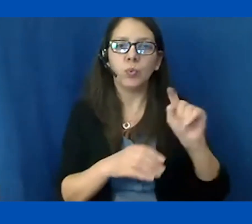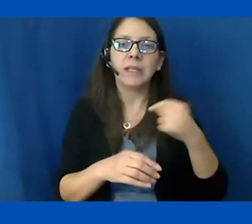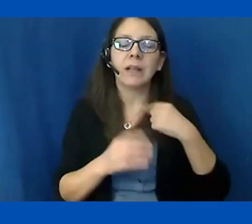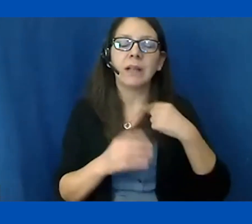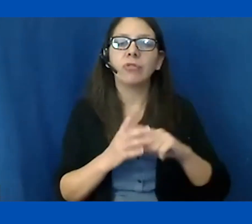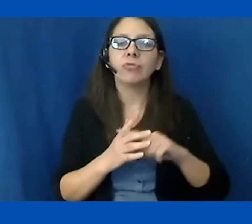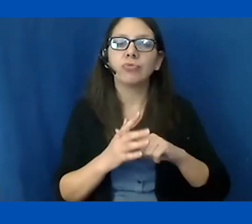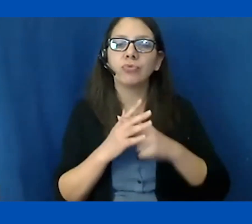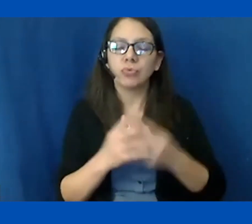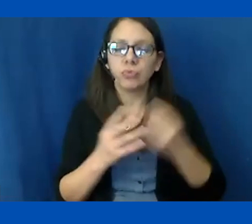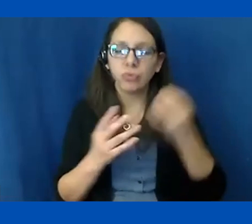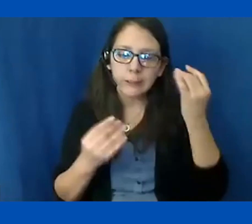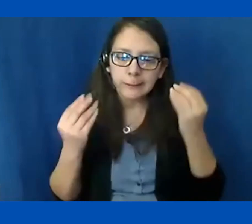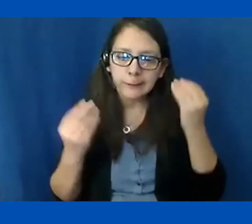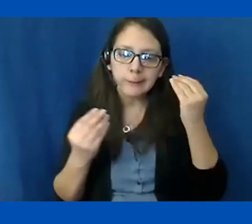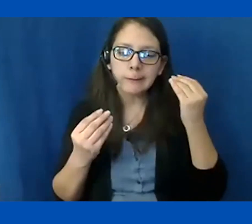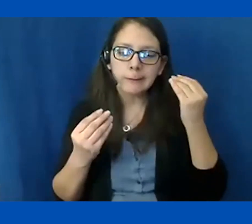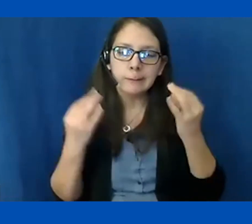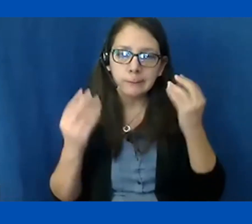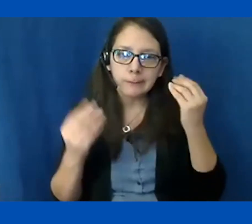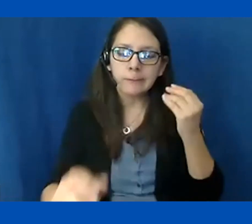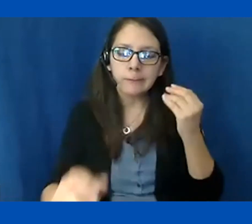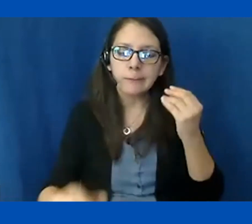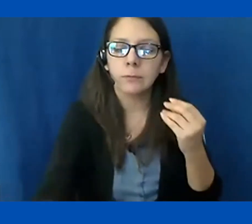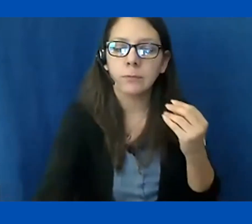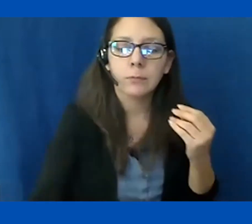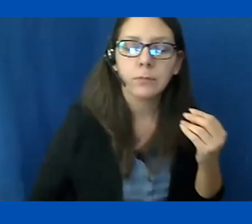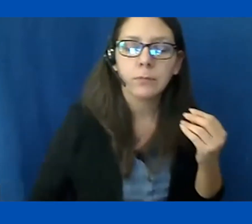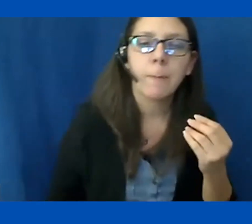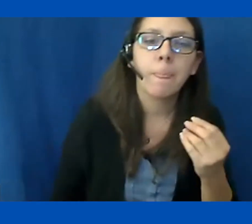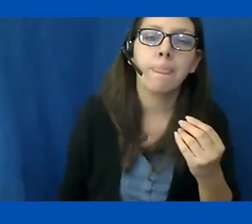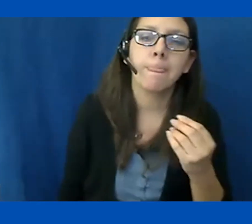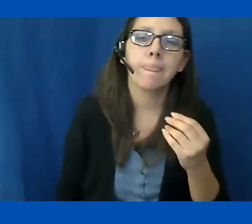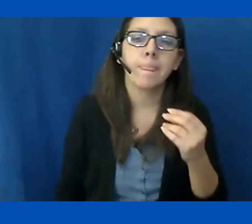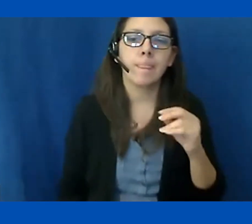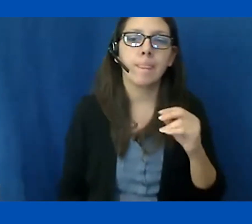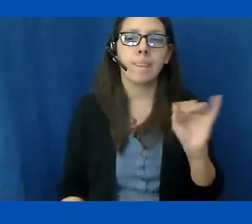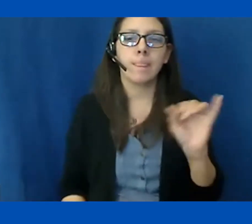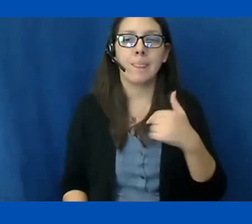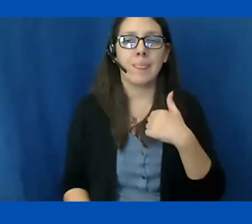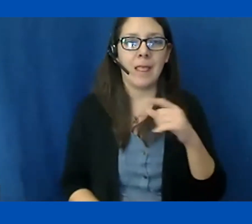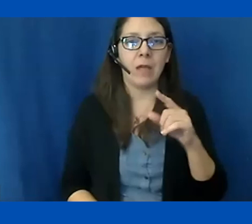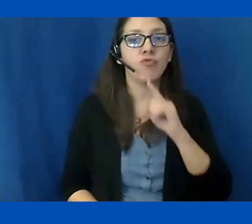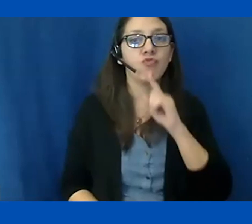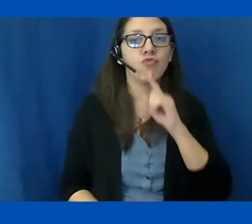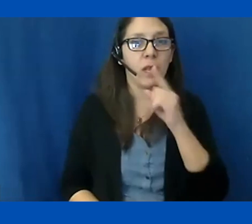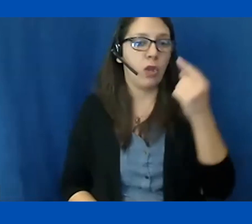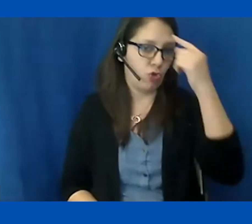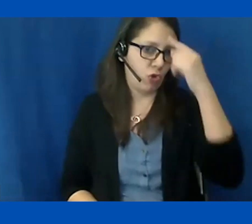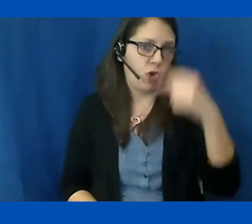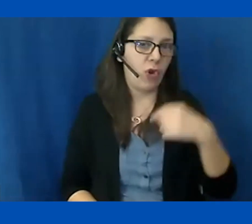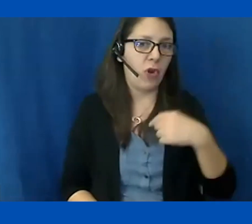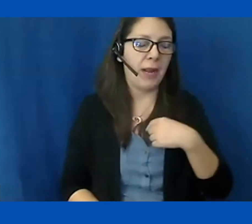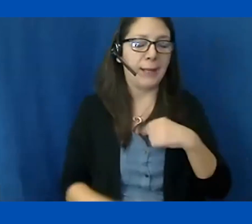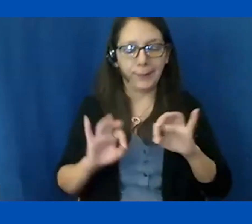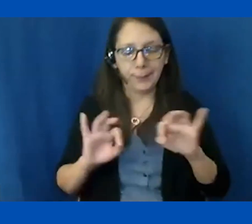fact that, you know, I was at a place where I really thought I was less than because of